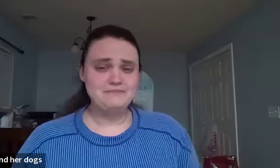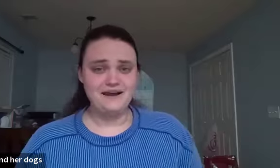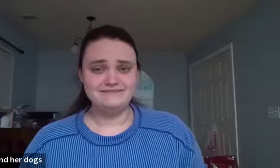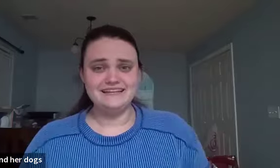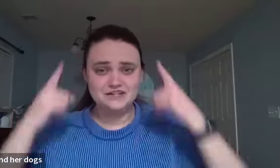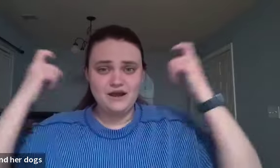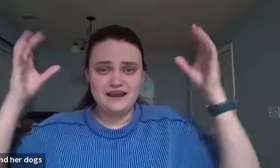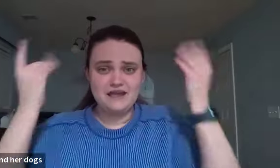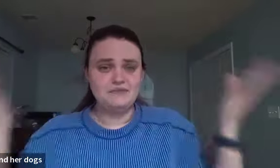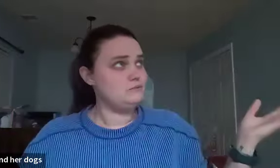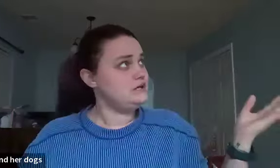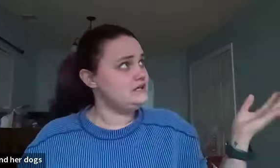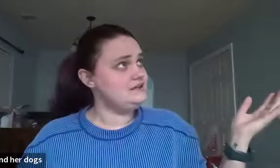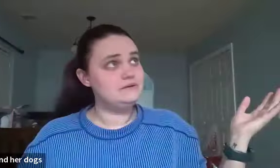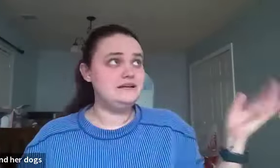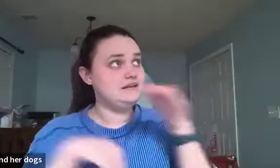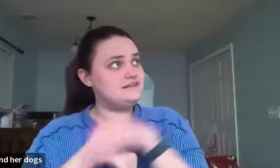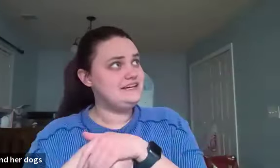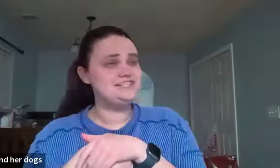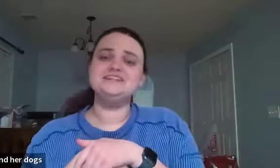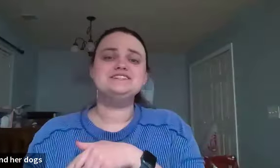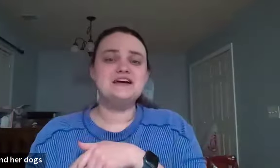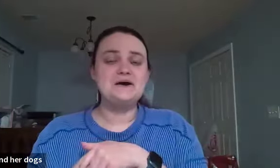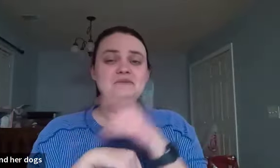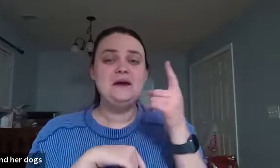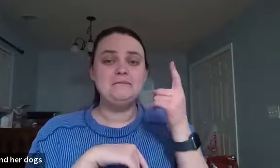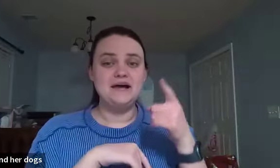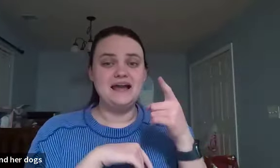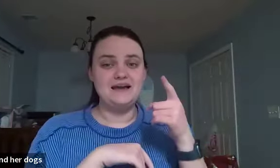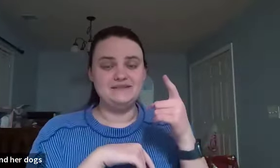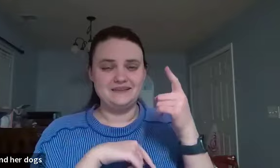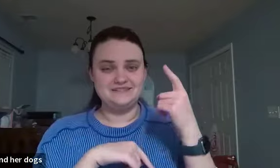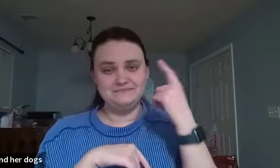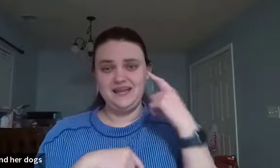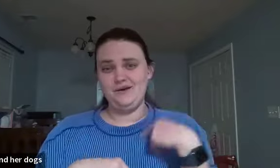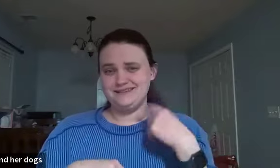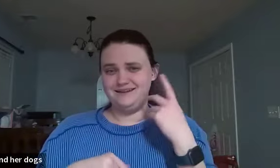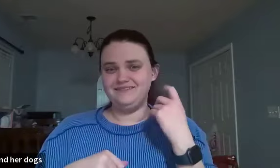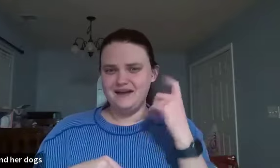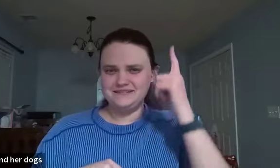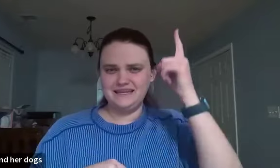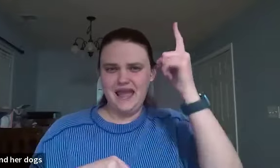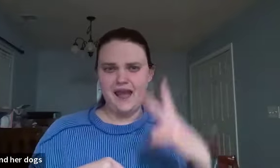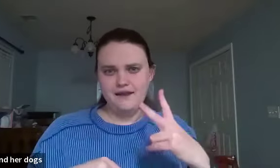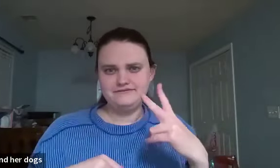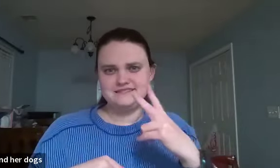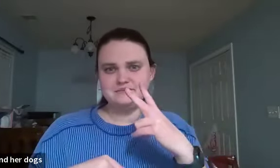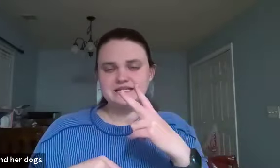I'm not. It's gone. I'm like, what? What? English? So, but like to me, I always kind of laugh at saying half